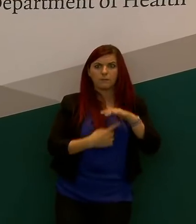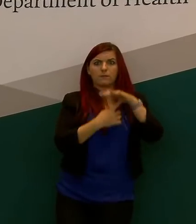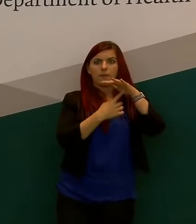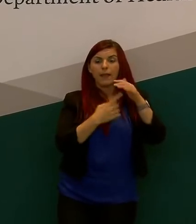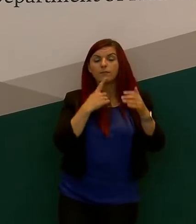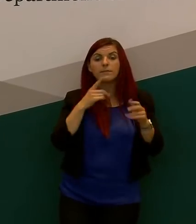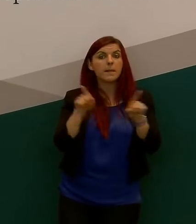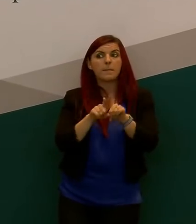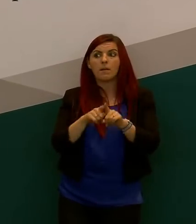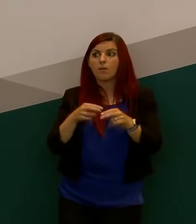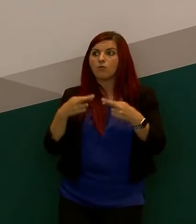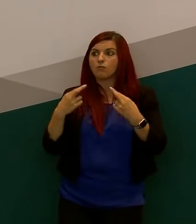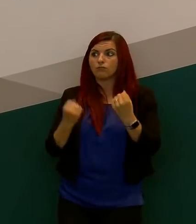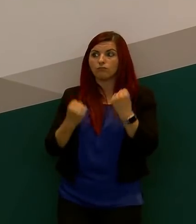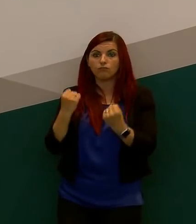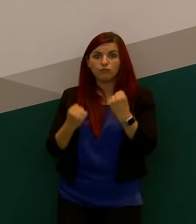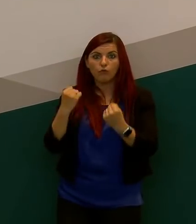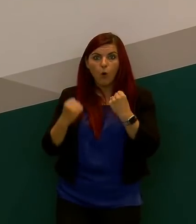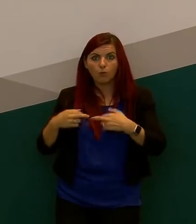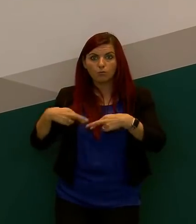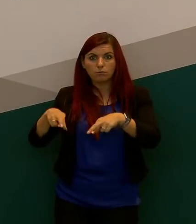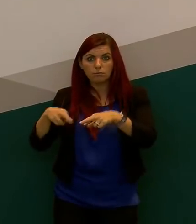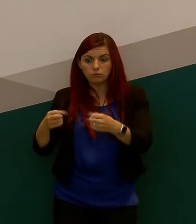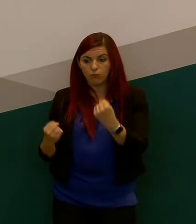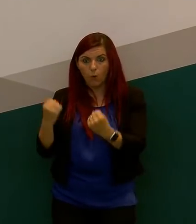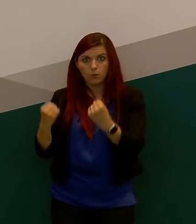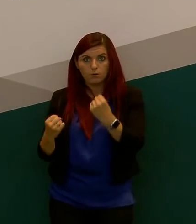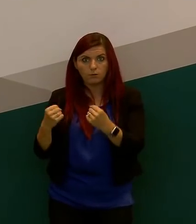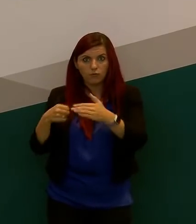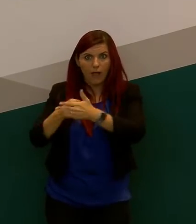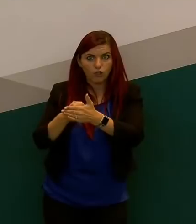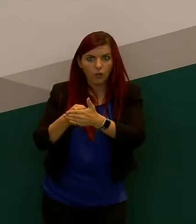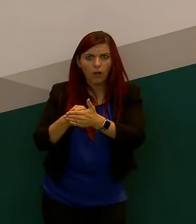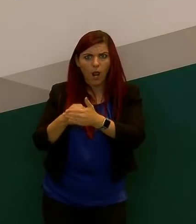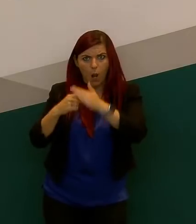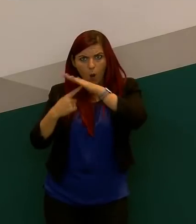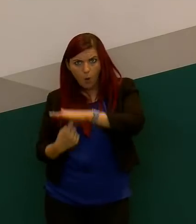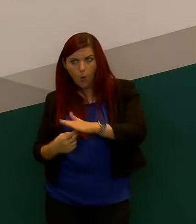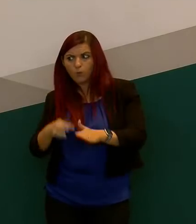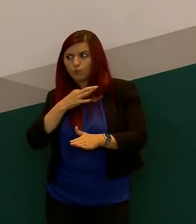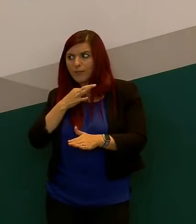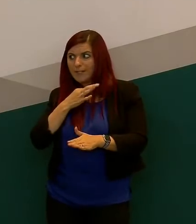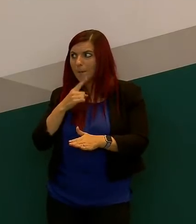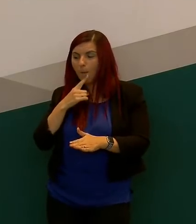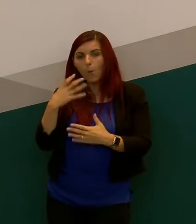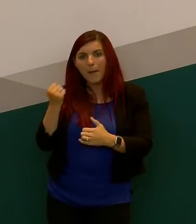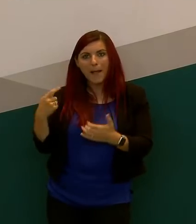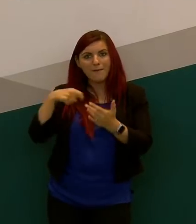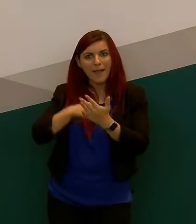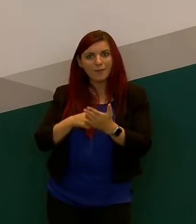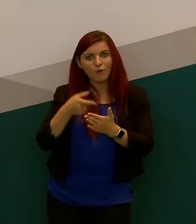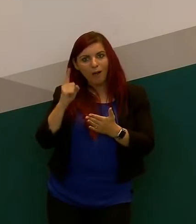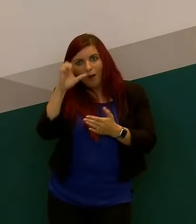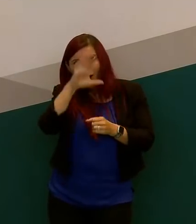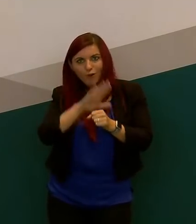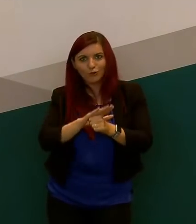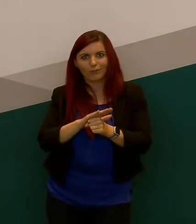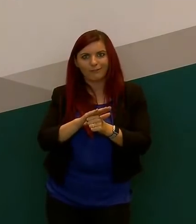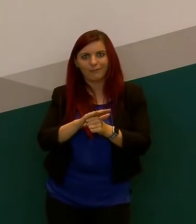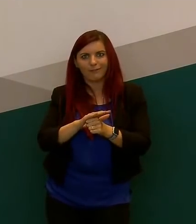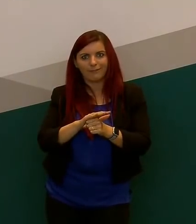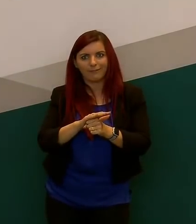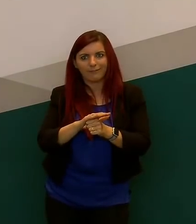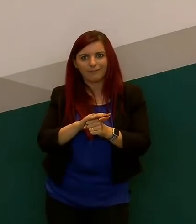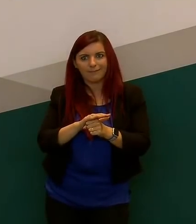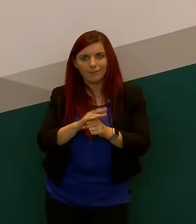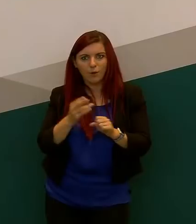low, but we take all sorts of precautions, safety precautions, to ensure that if you are involved in a road traffic accident, you don't die. So you've got